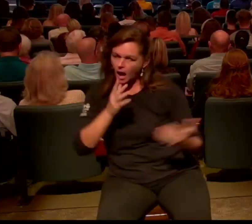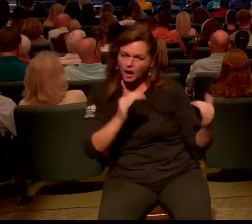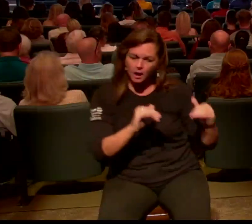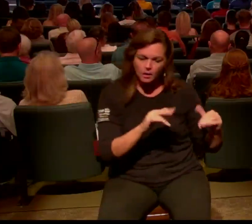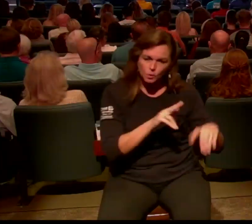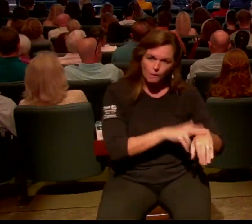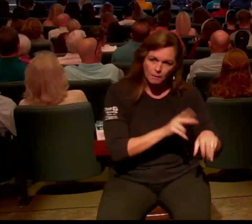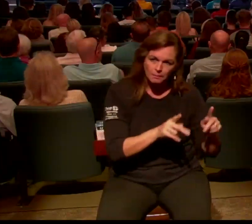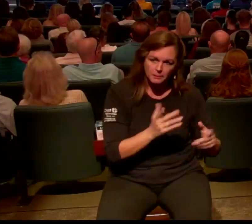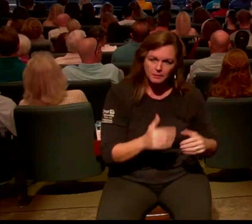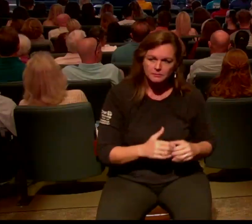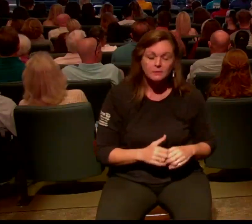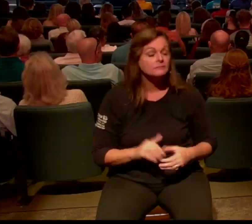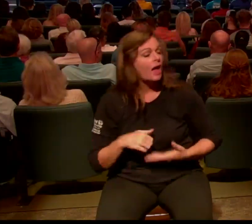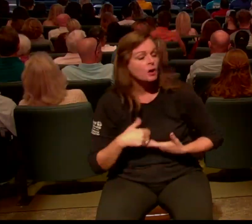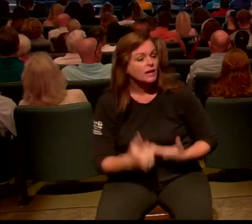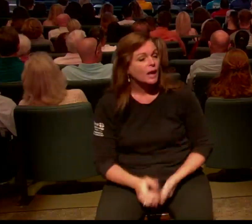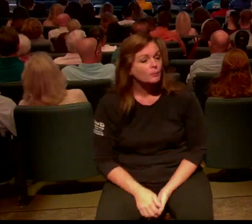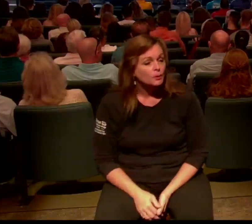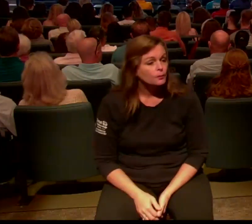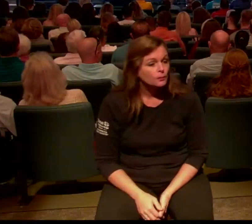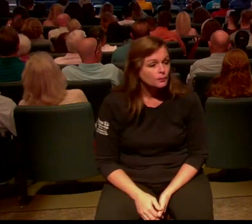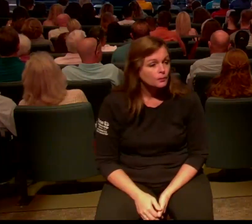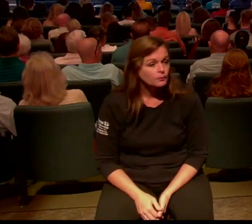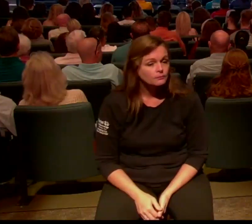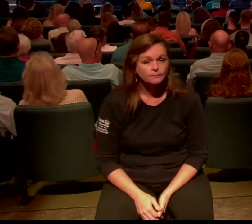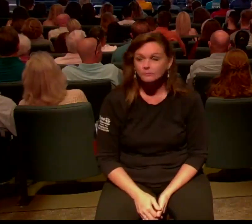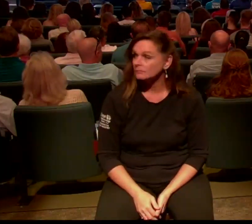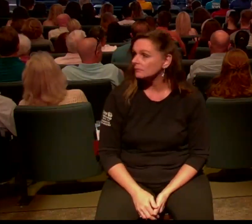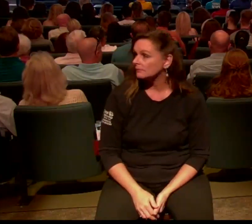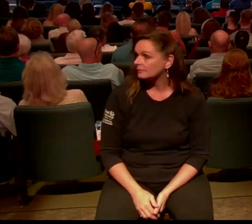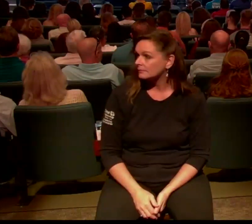for you? And he looked at me and said, nothing.